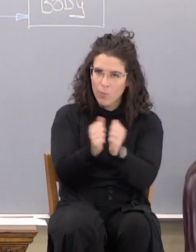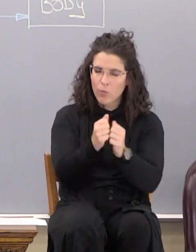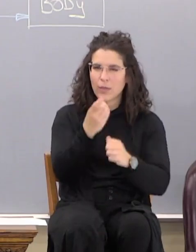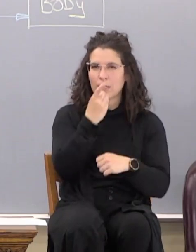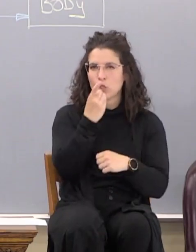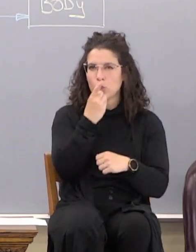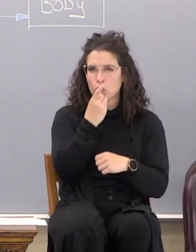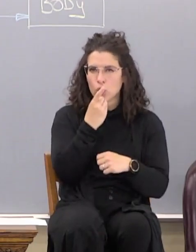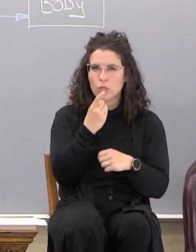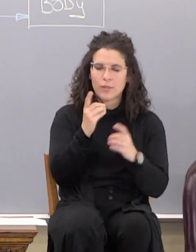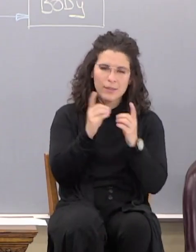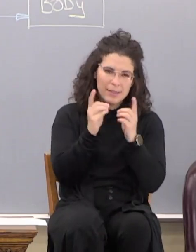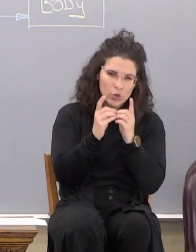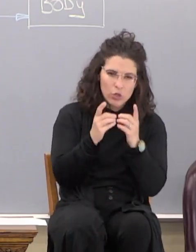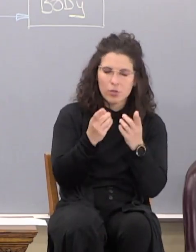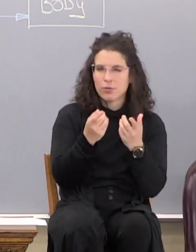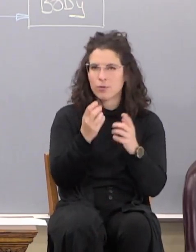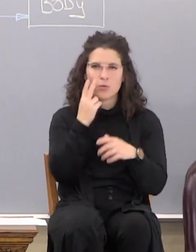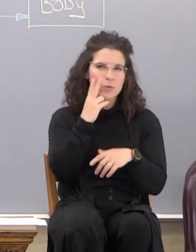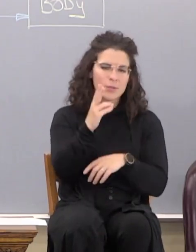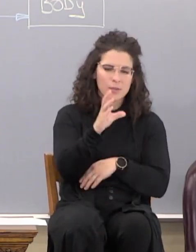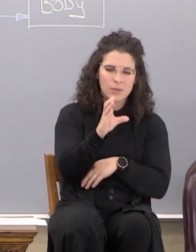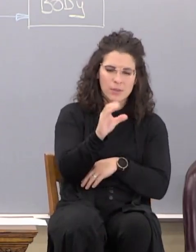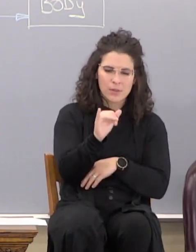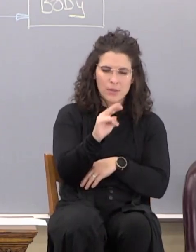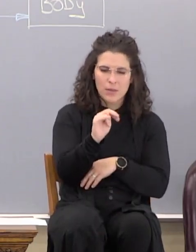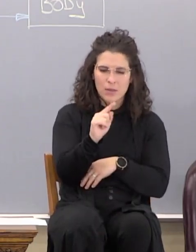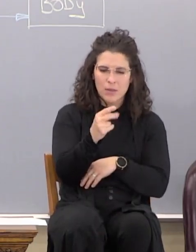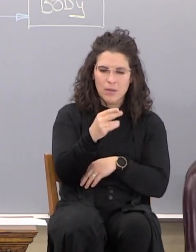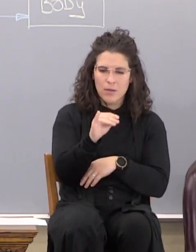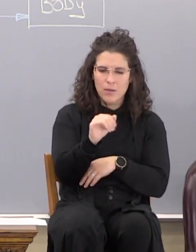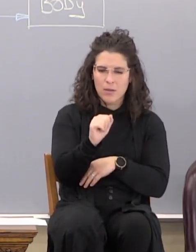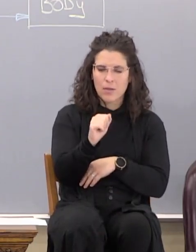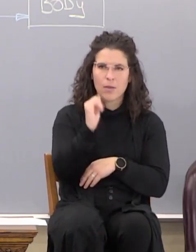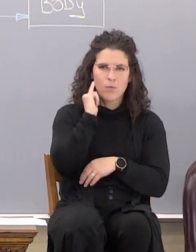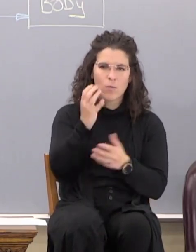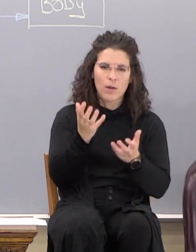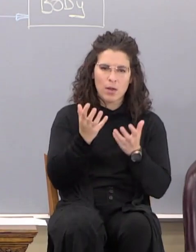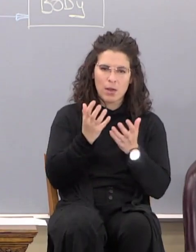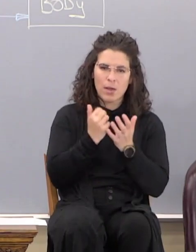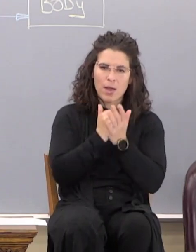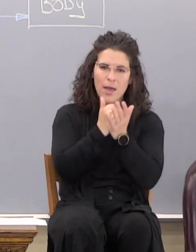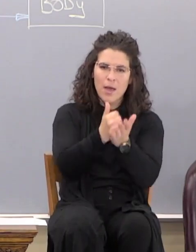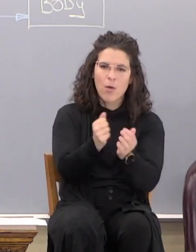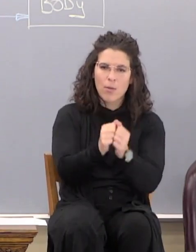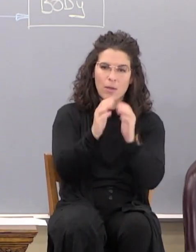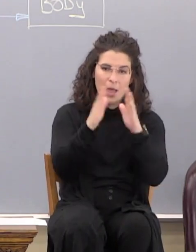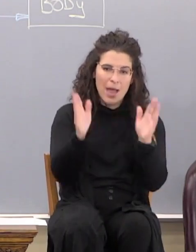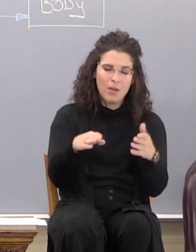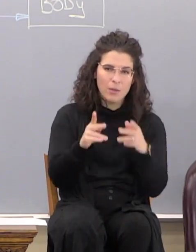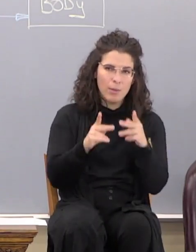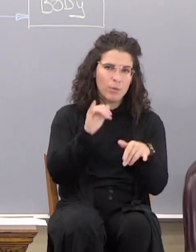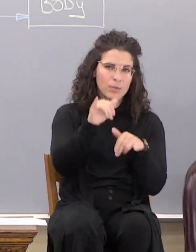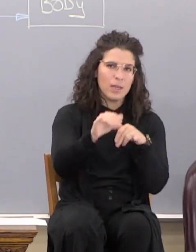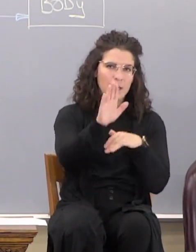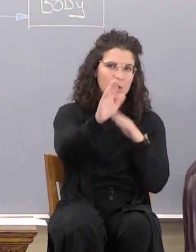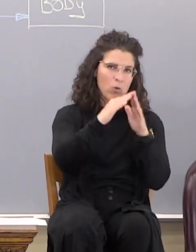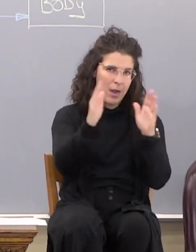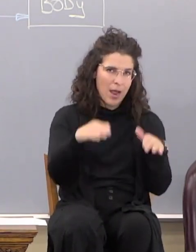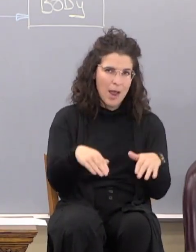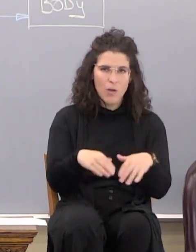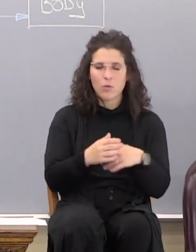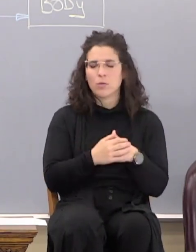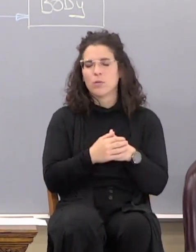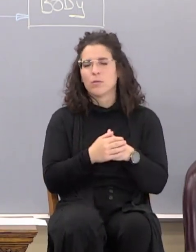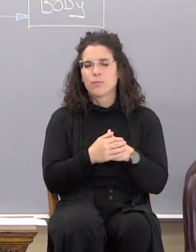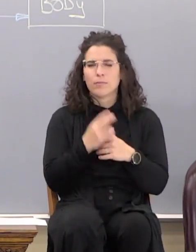stuff, you see Cynthia, ask, she can kind of give you an idea of what you need. If you want to help with the housing, you see Debbie, if you'd like to have some of these men stay